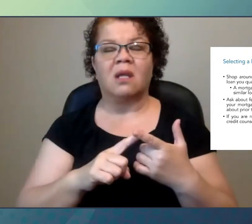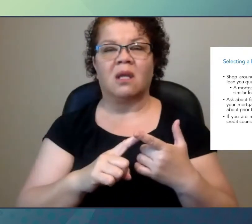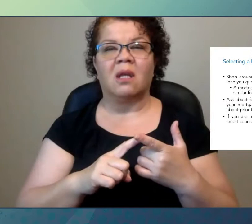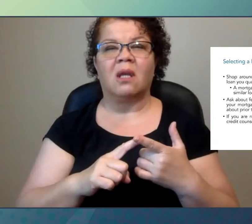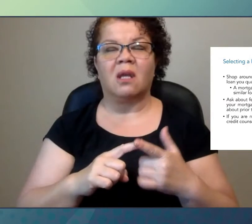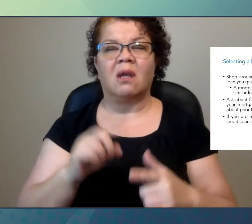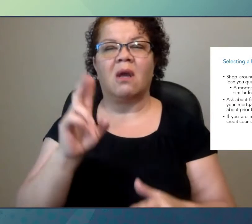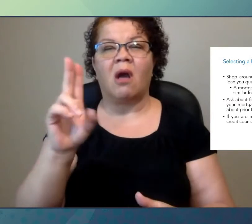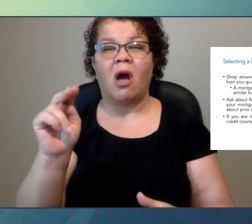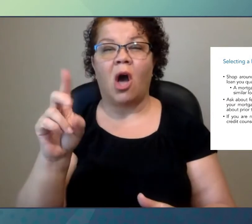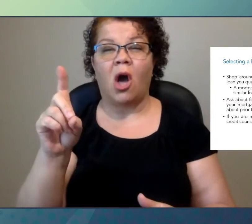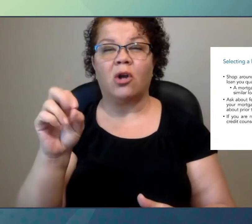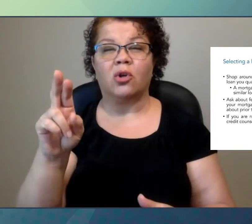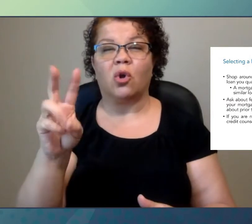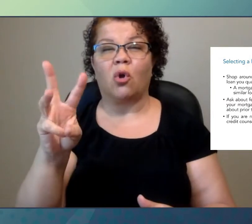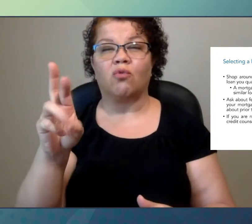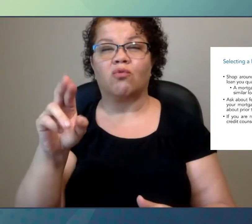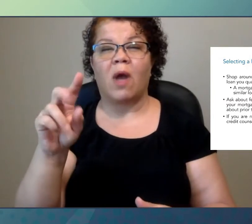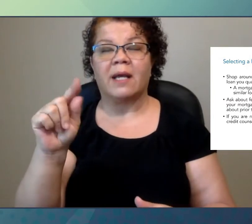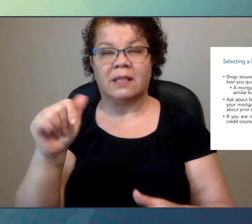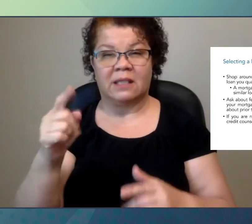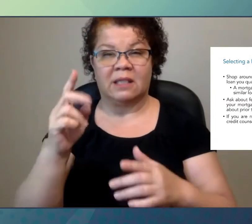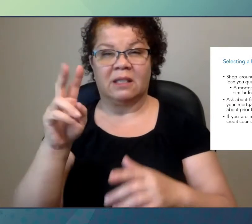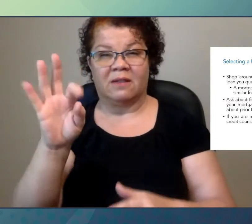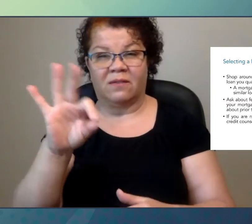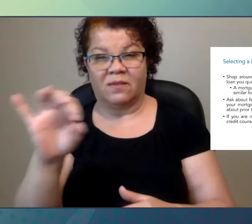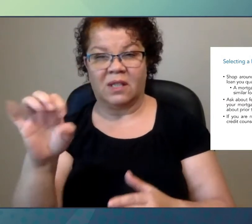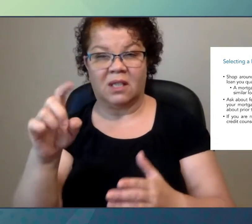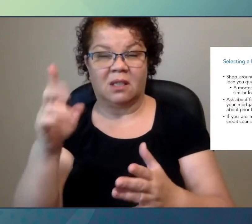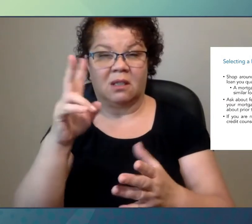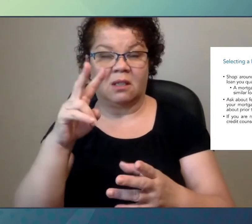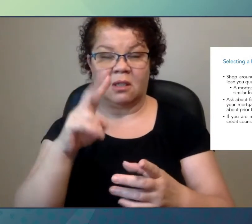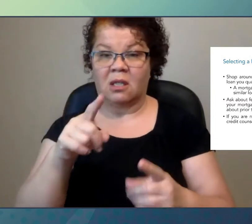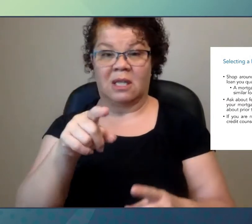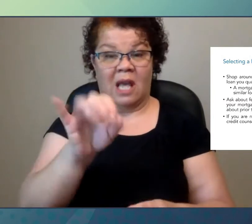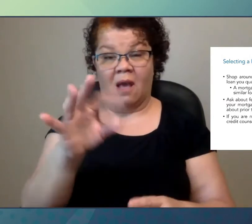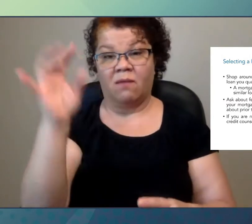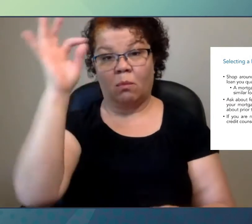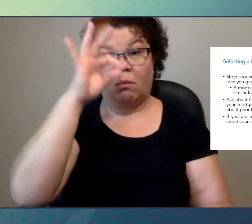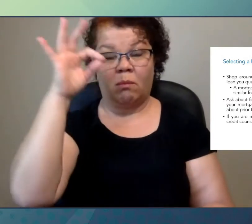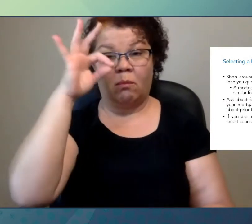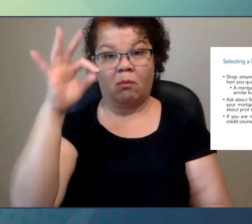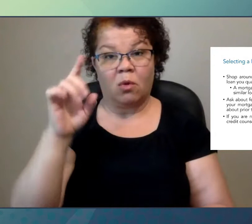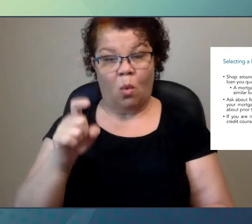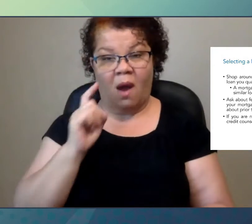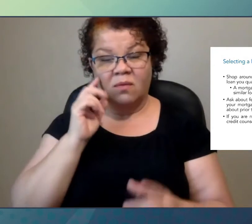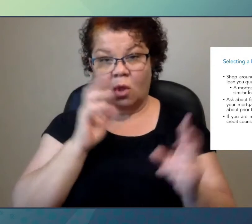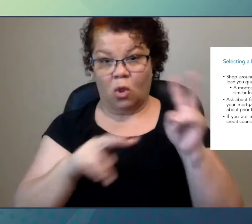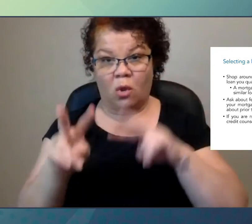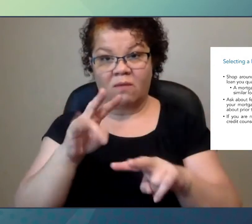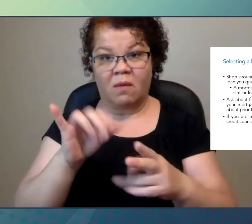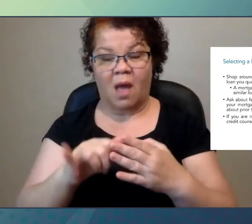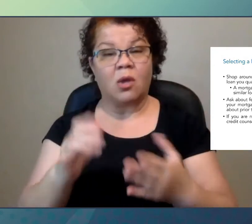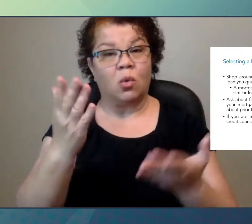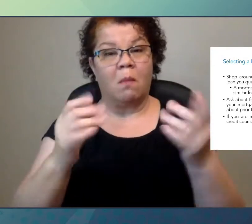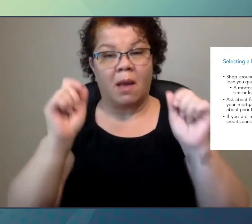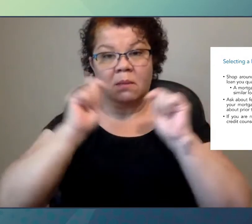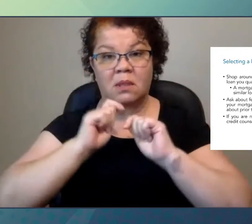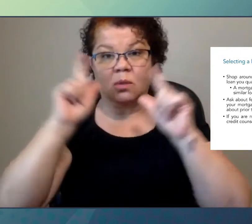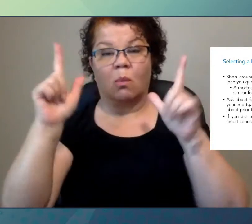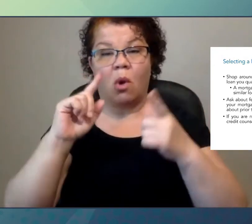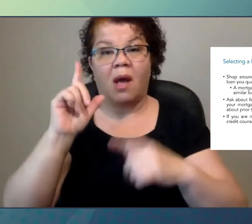be disclosed to you, but if you don't know to look for it, you may be surprised down the line when you get